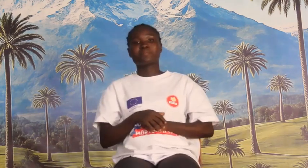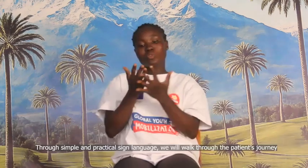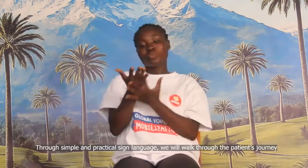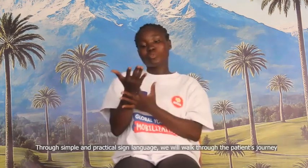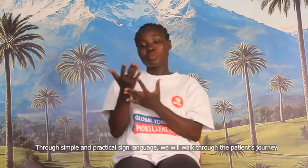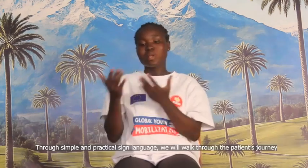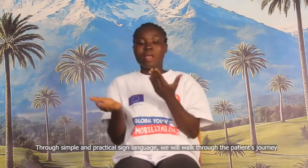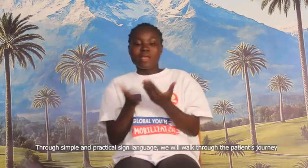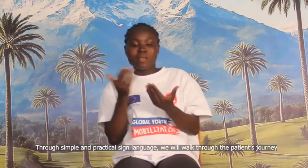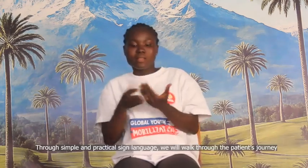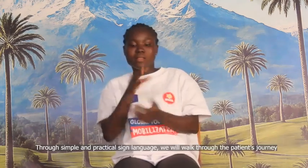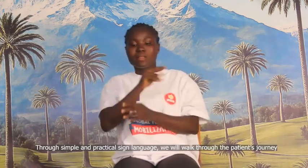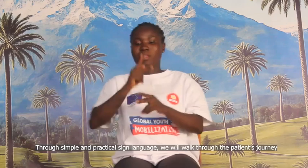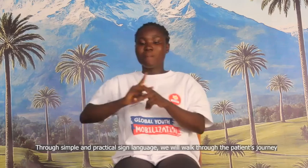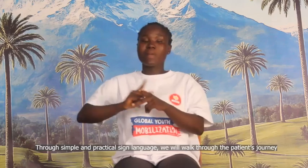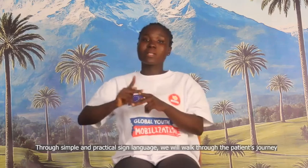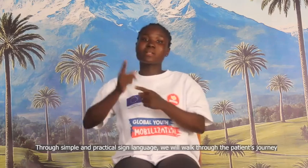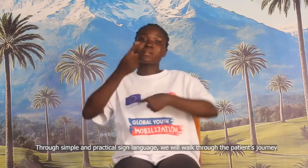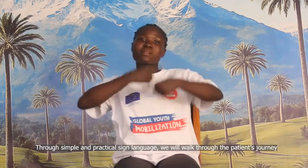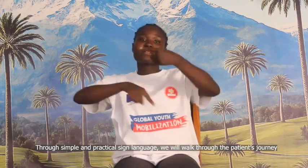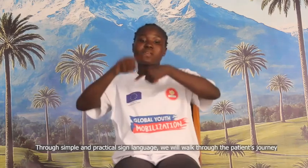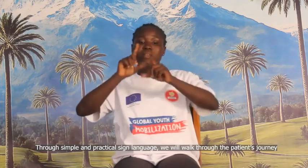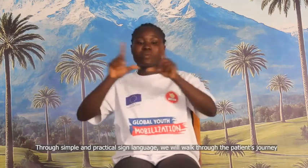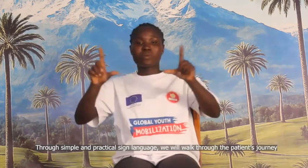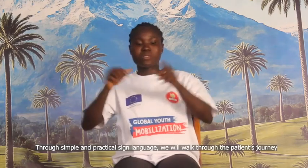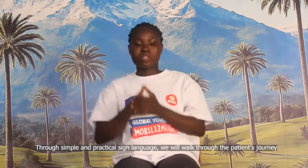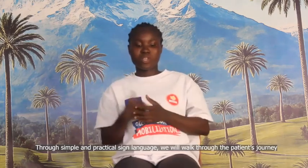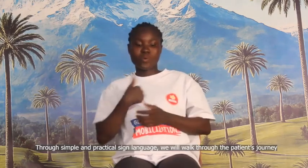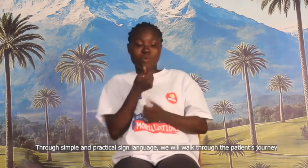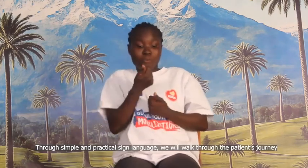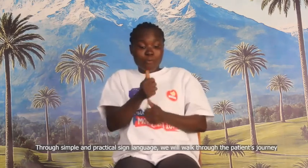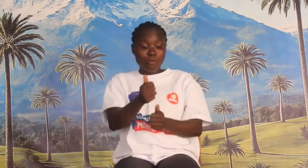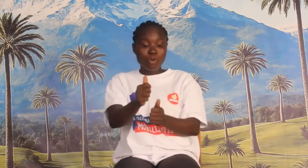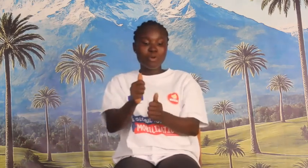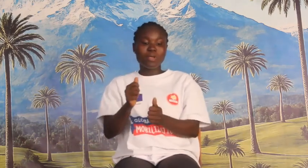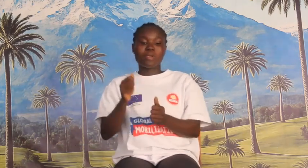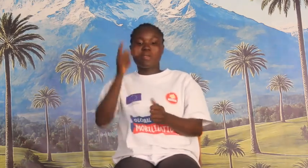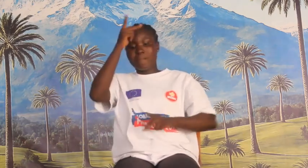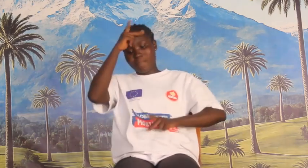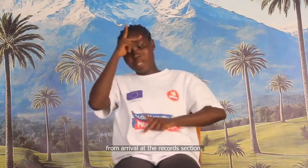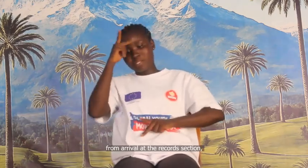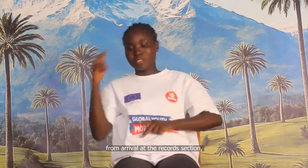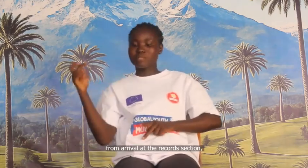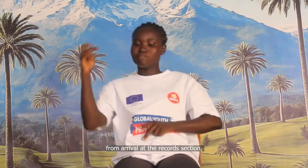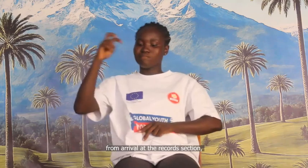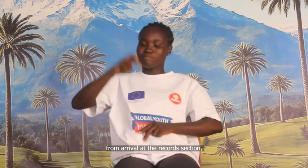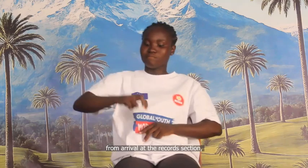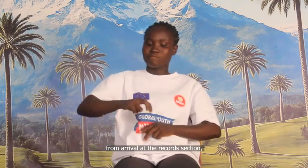Through simple and practical sign language, we would walk through the patient's journey from arrival at the